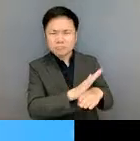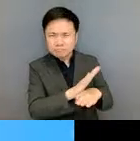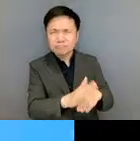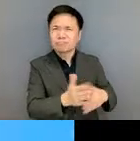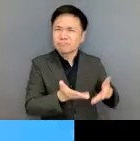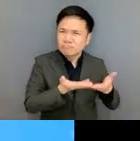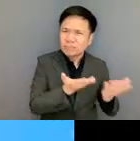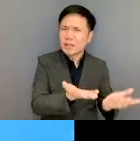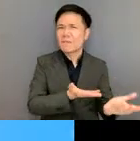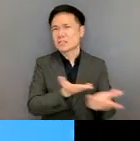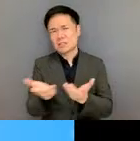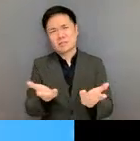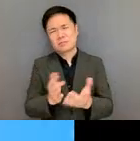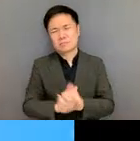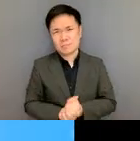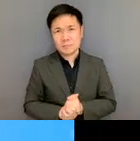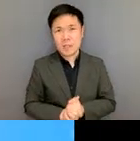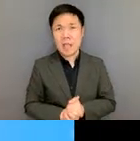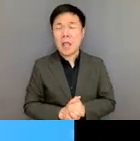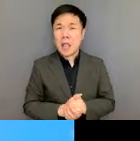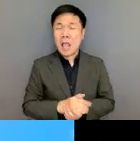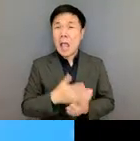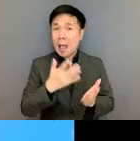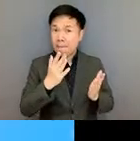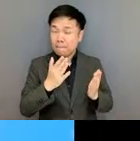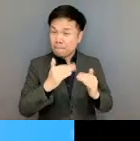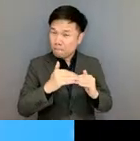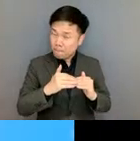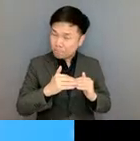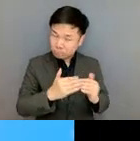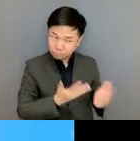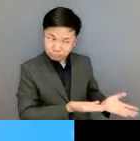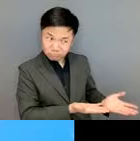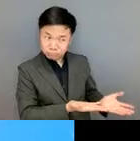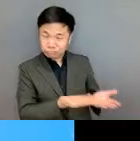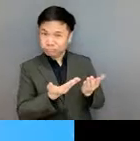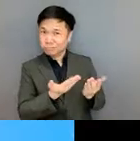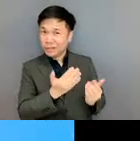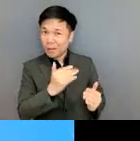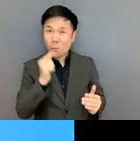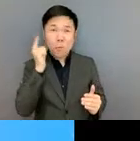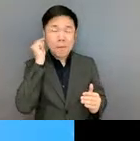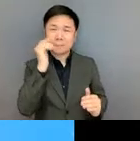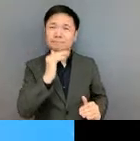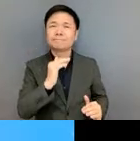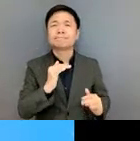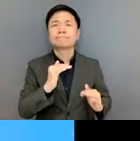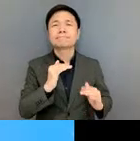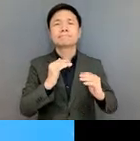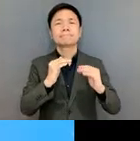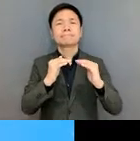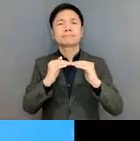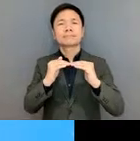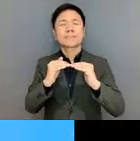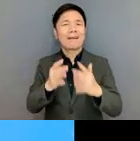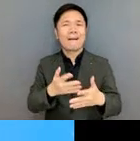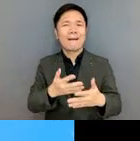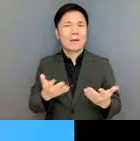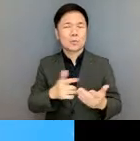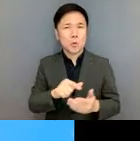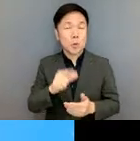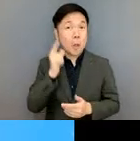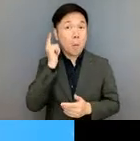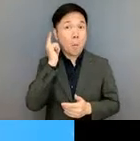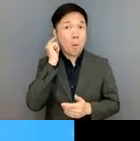much more fairer opportunities must be created through gender-responsive